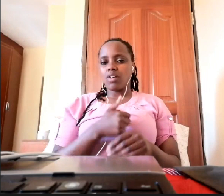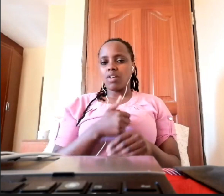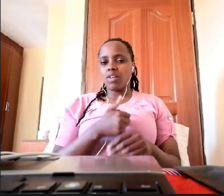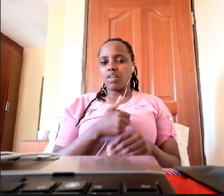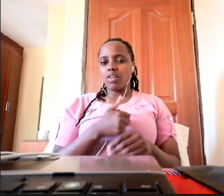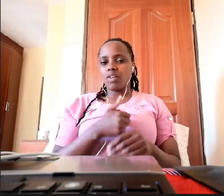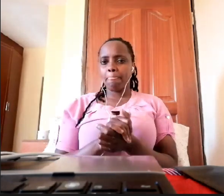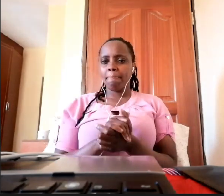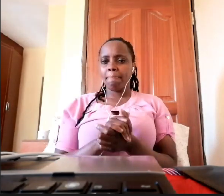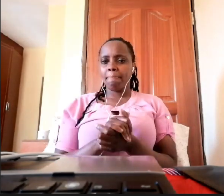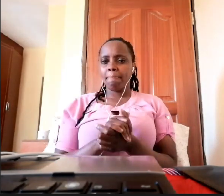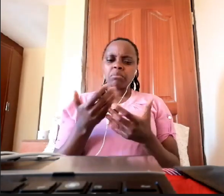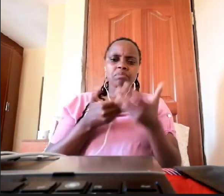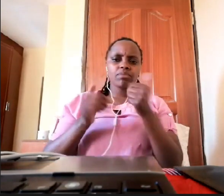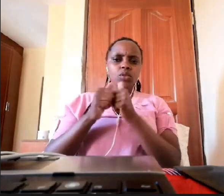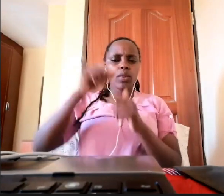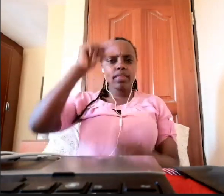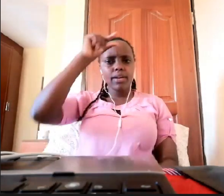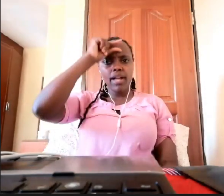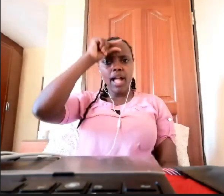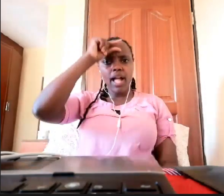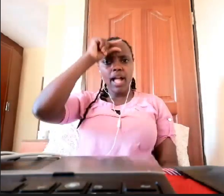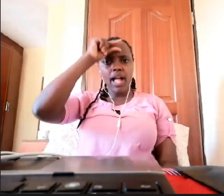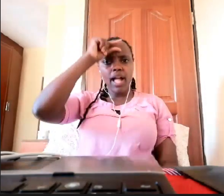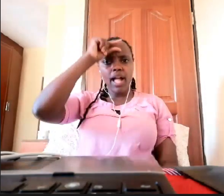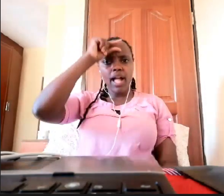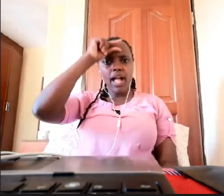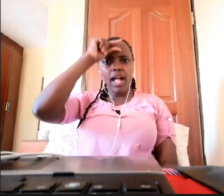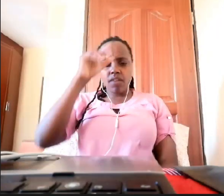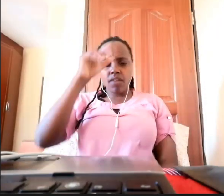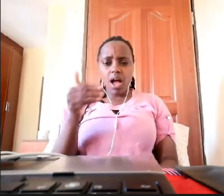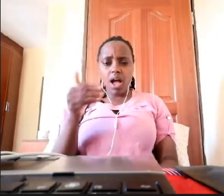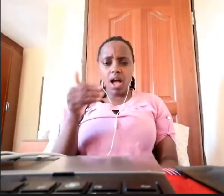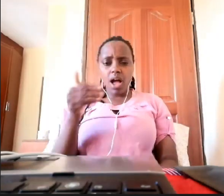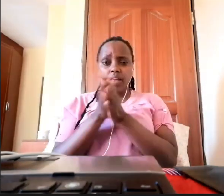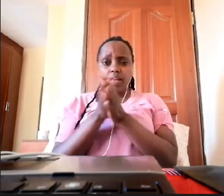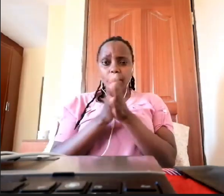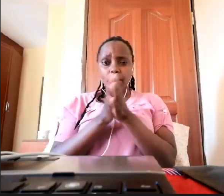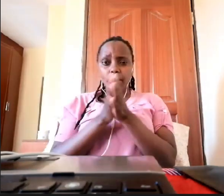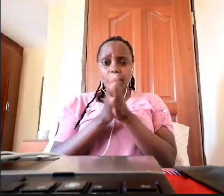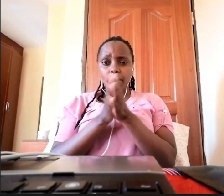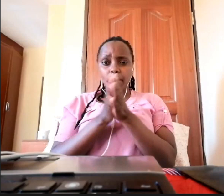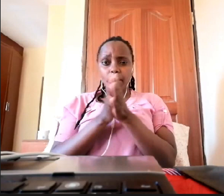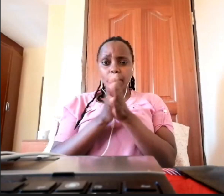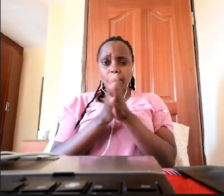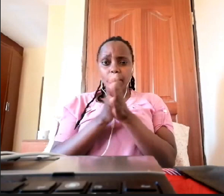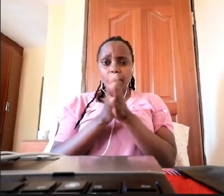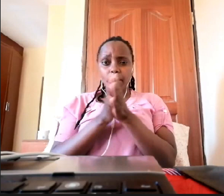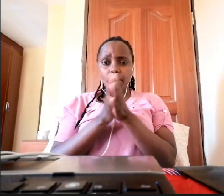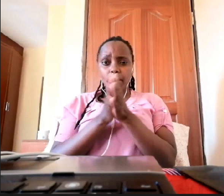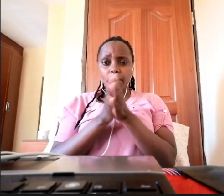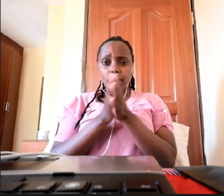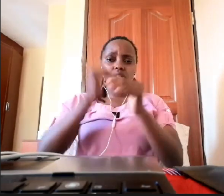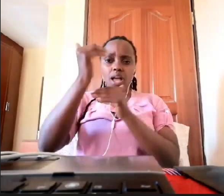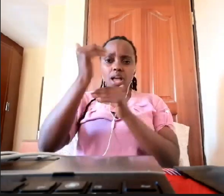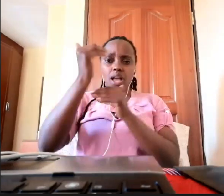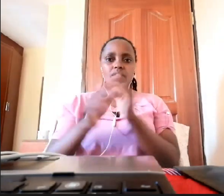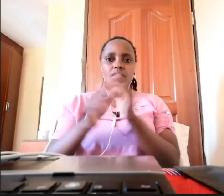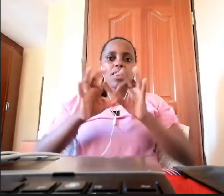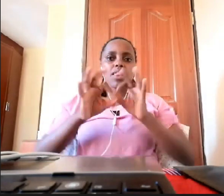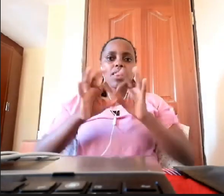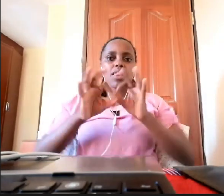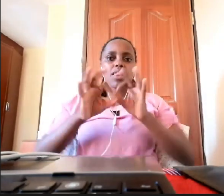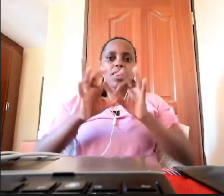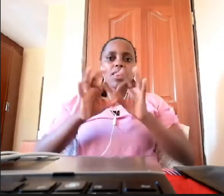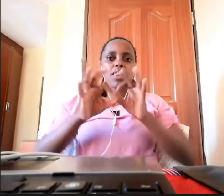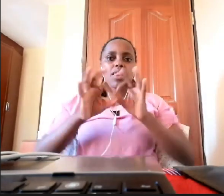how engagement with government inspired the country to report after quite a long time